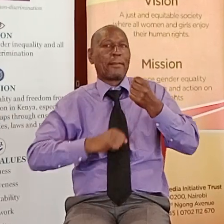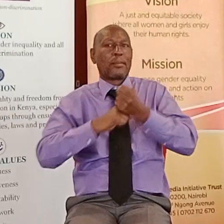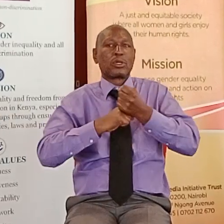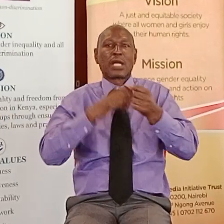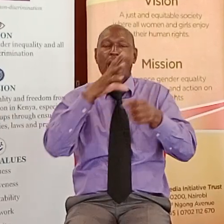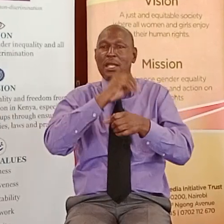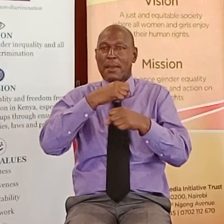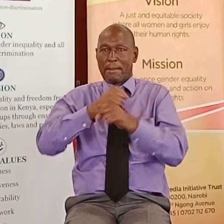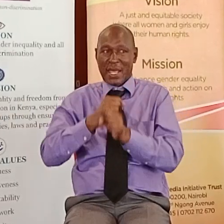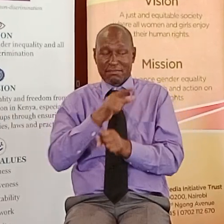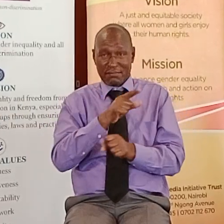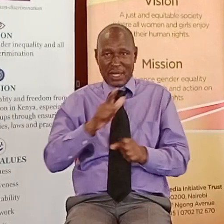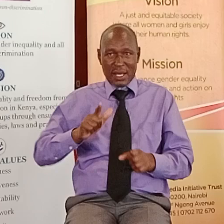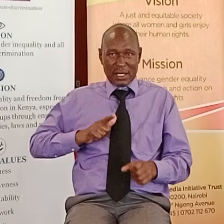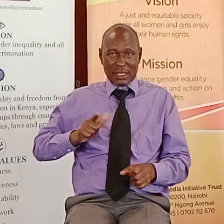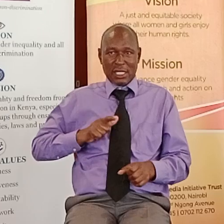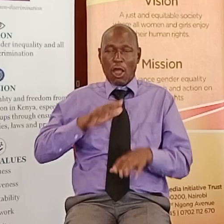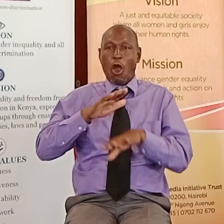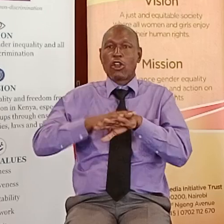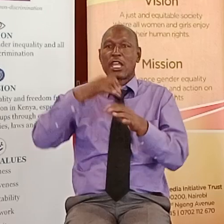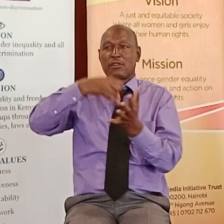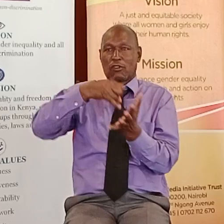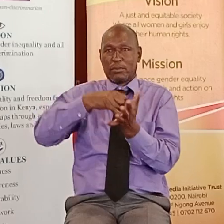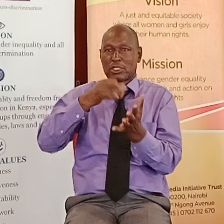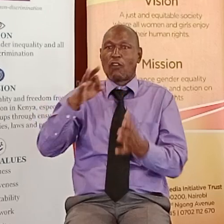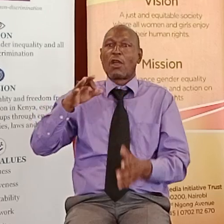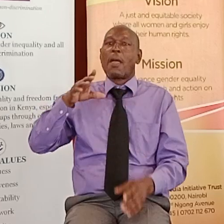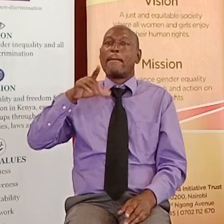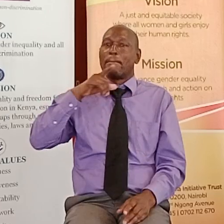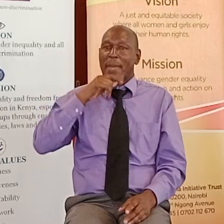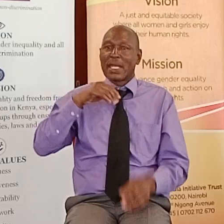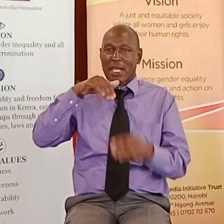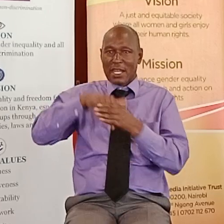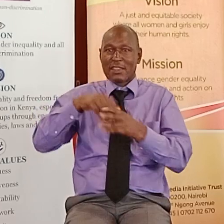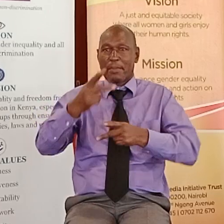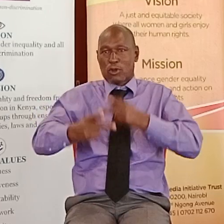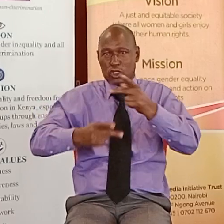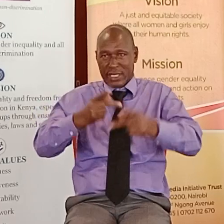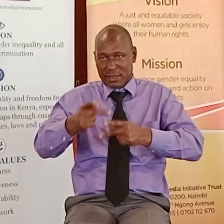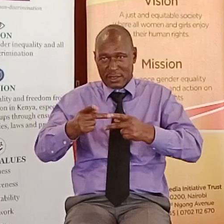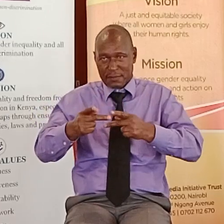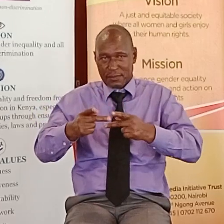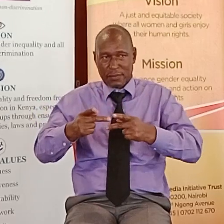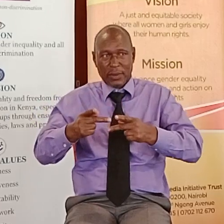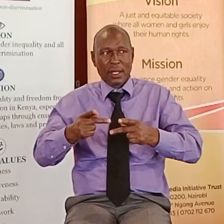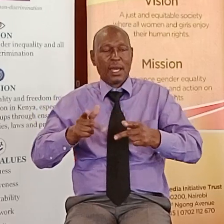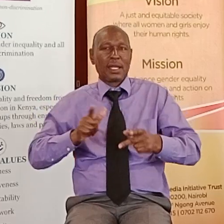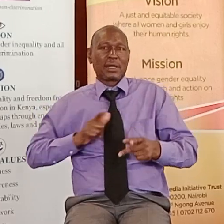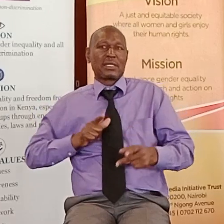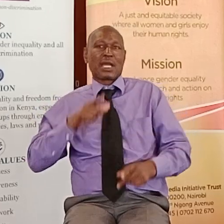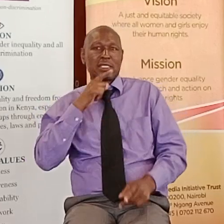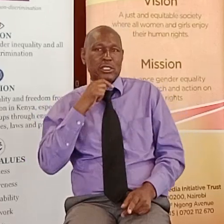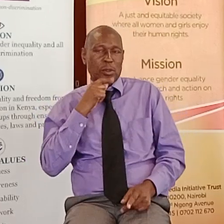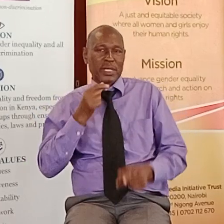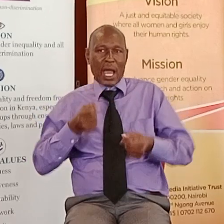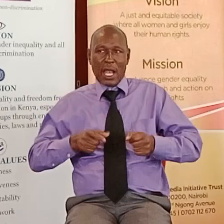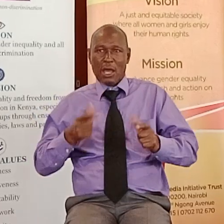Gladys comfortable on the involvement of men in the process. So ladies and gentlemen, allow me to introduce and